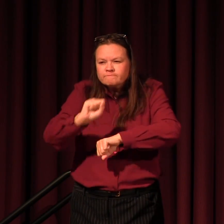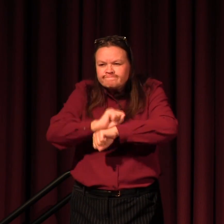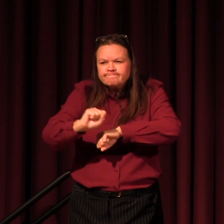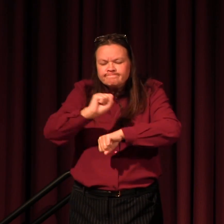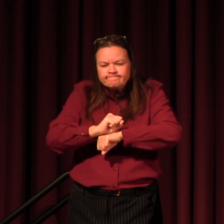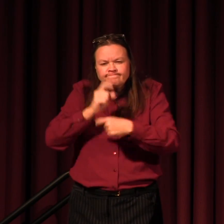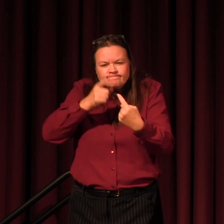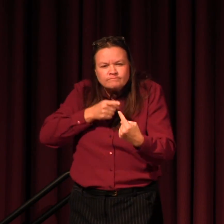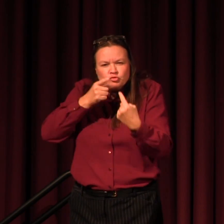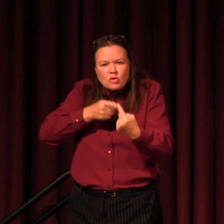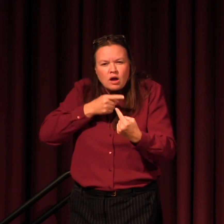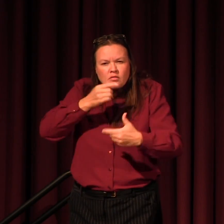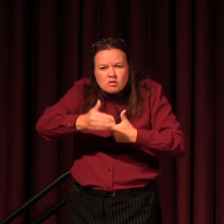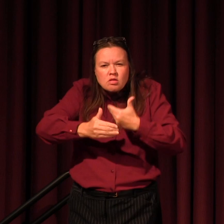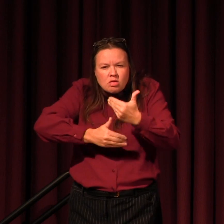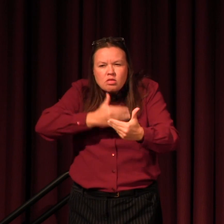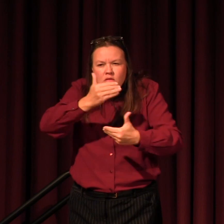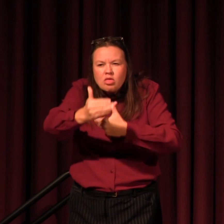we're saying one of us has got to go.